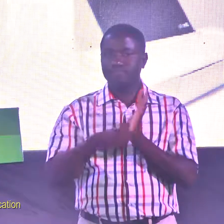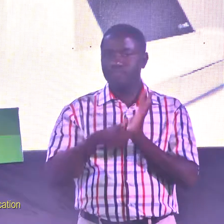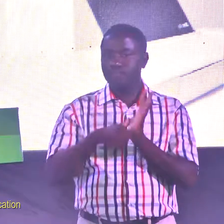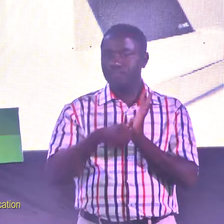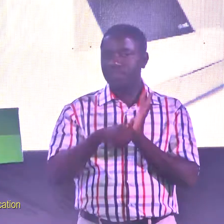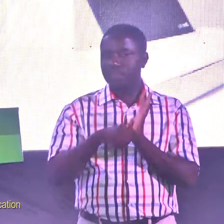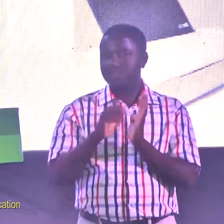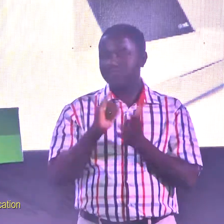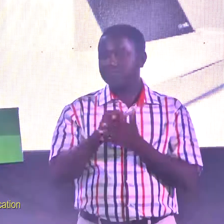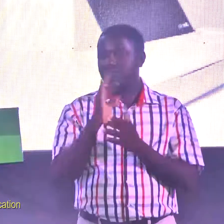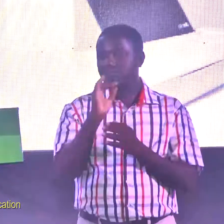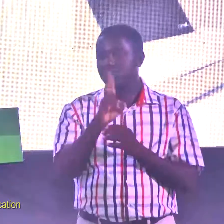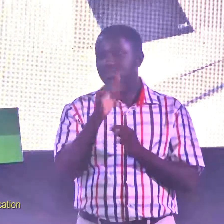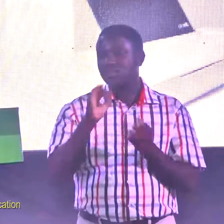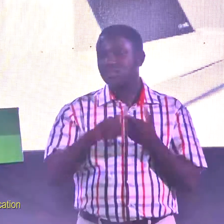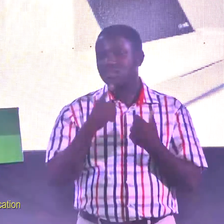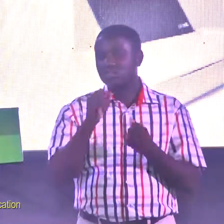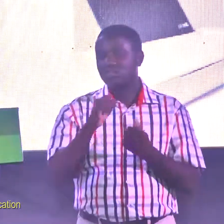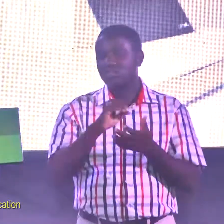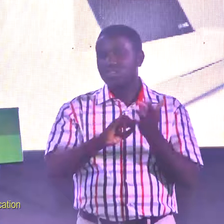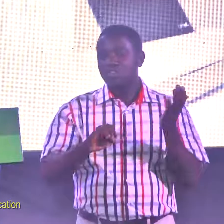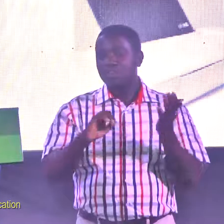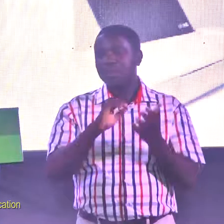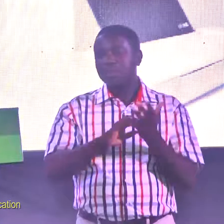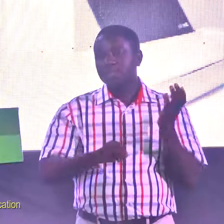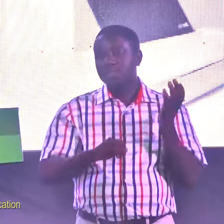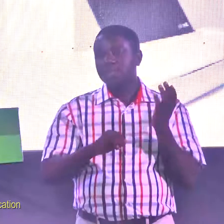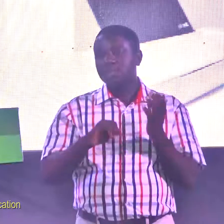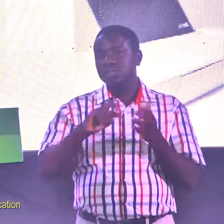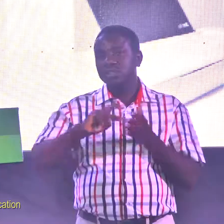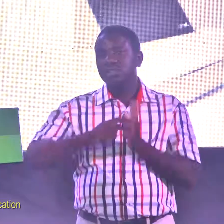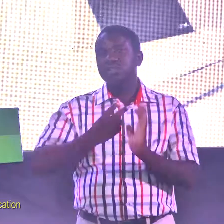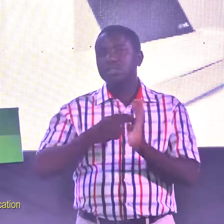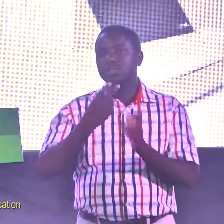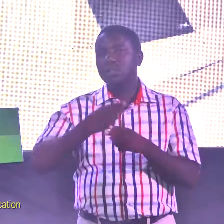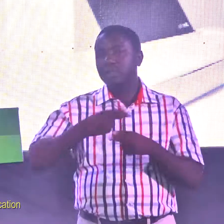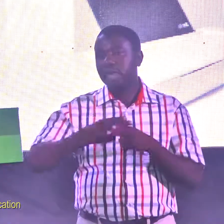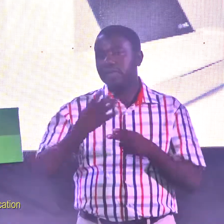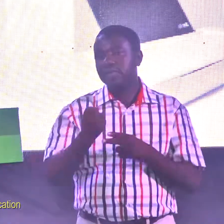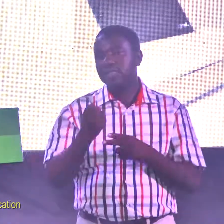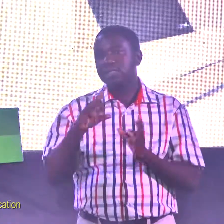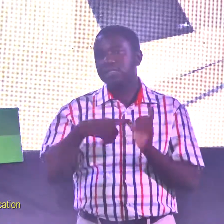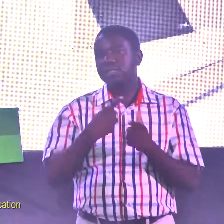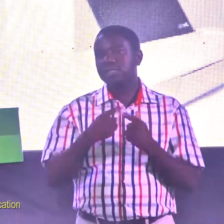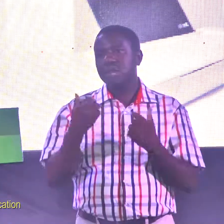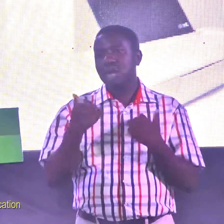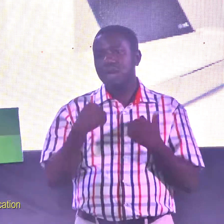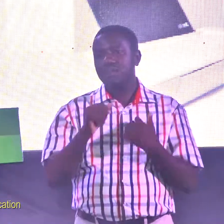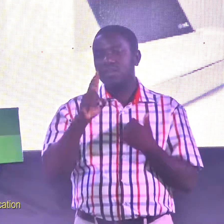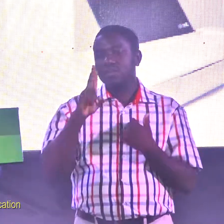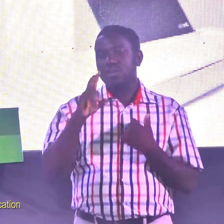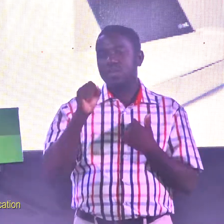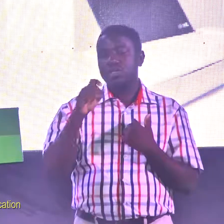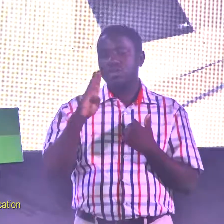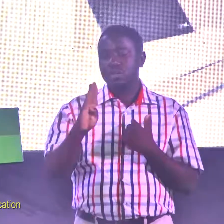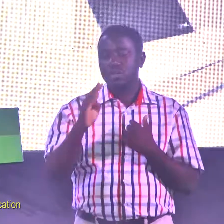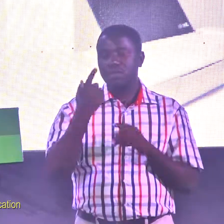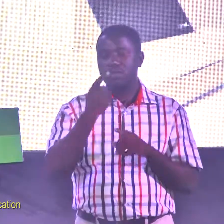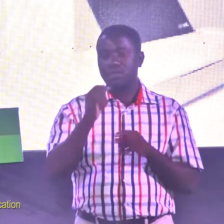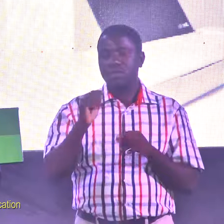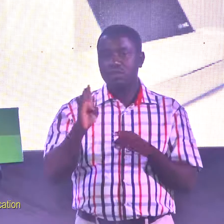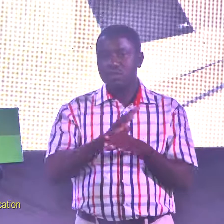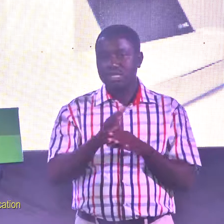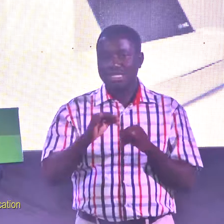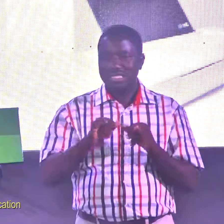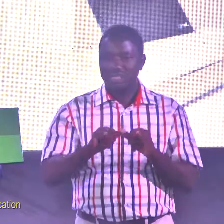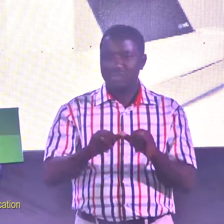that were used to remove duplicates using EFIS. We had a USB for business continuity